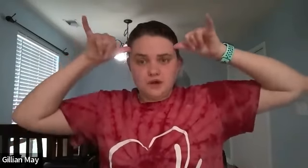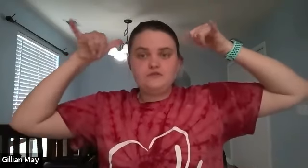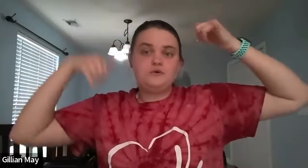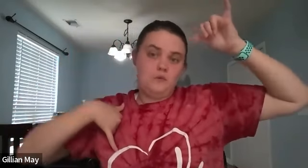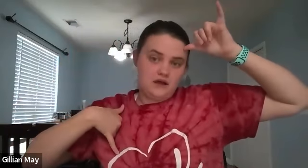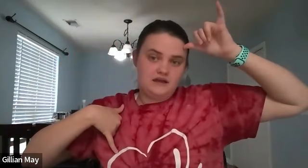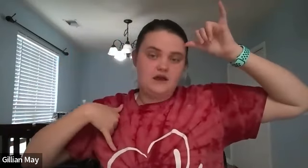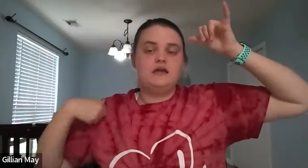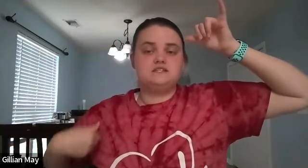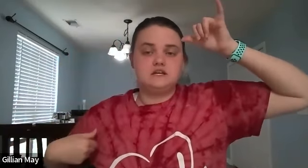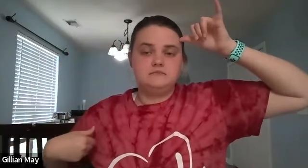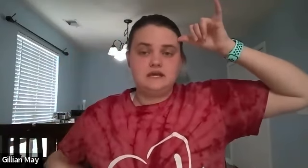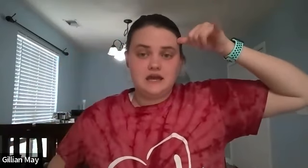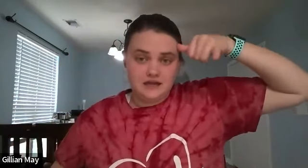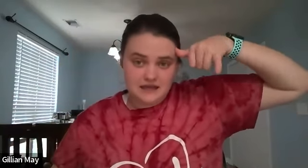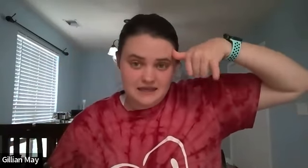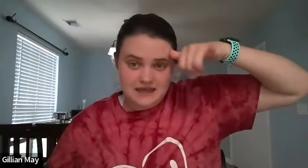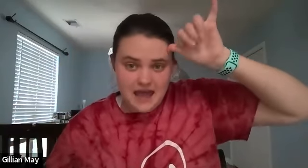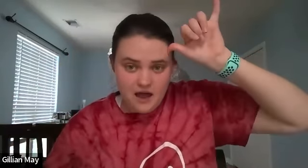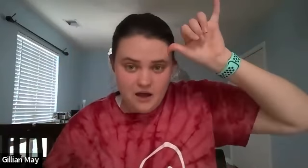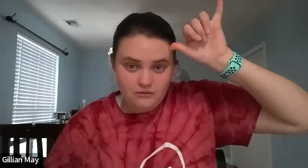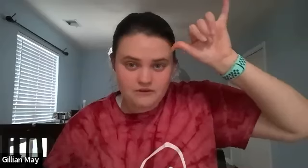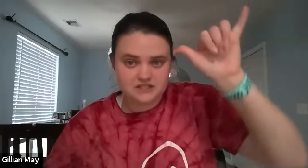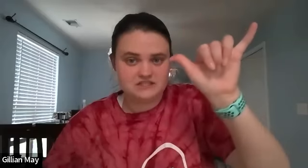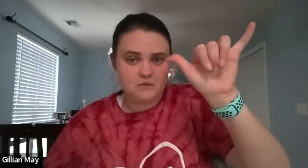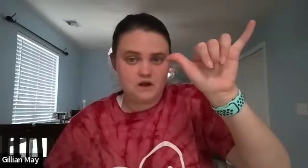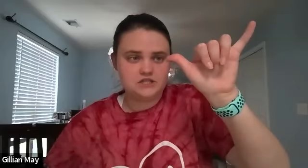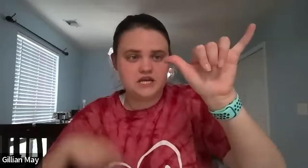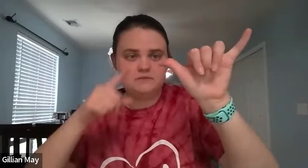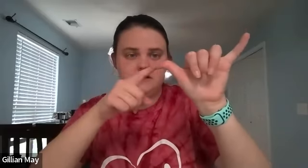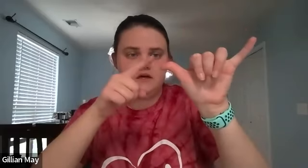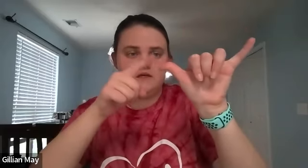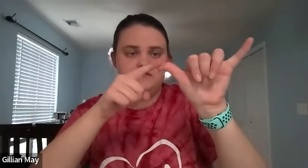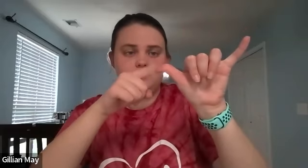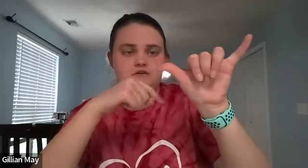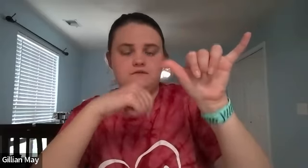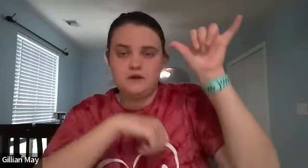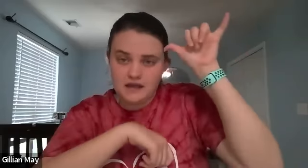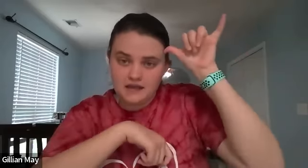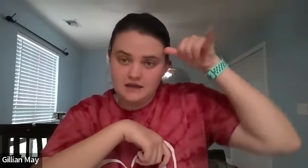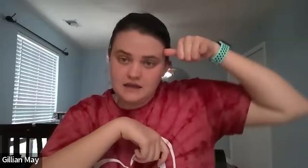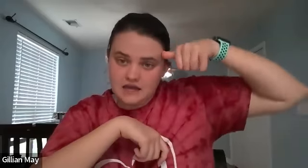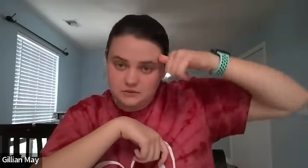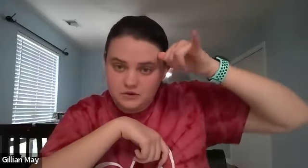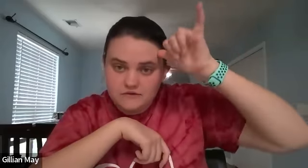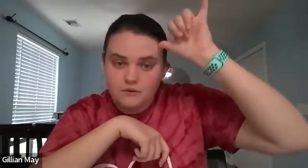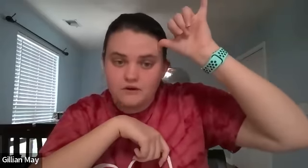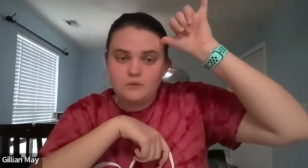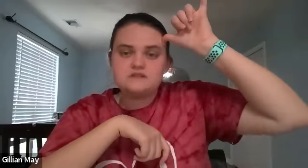both or one. It's going to be cow. It's just that Y shape, thumb on your forehead, and you move it forward. Almost like